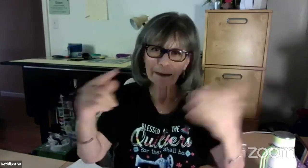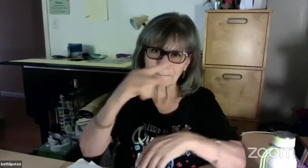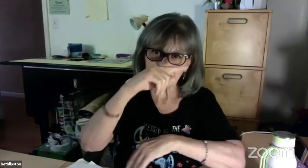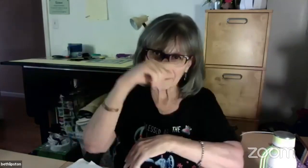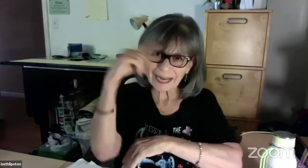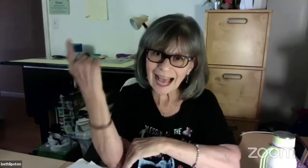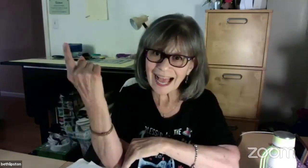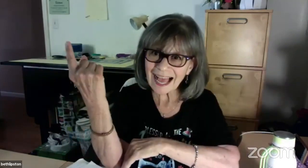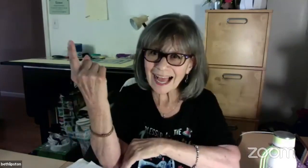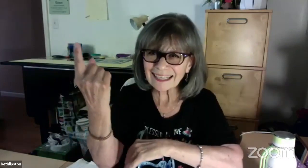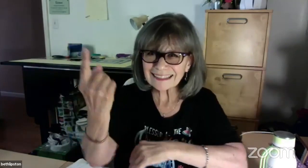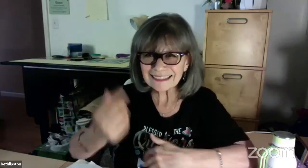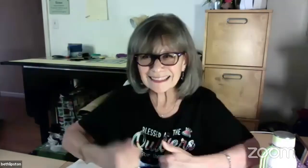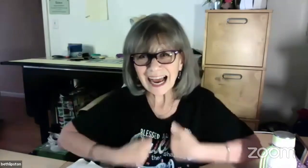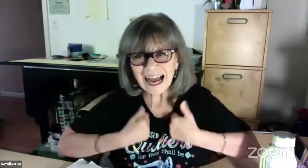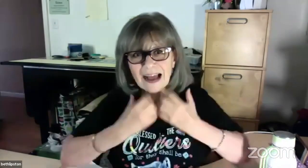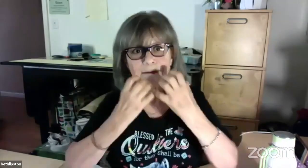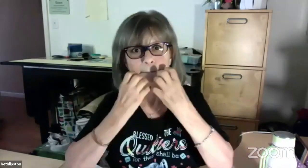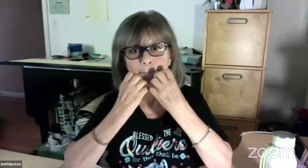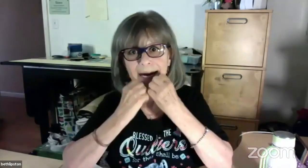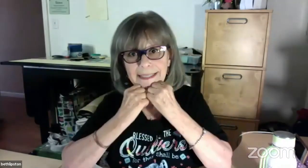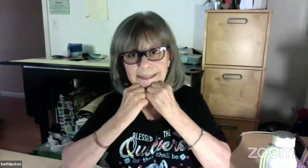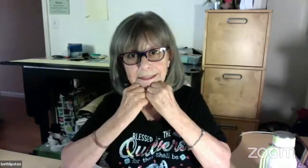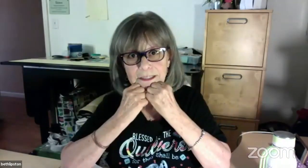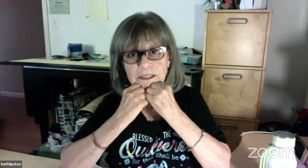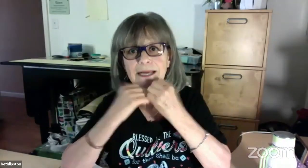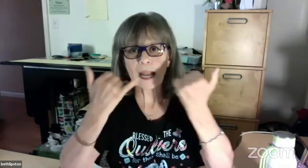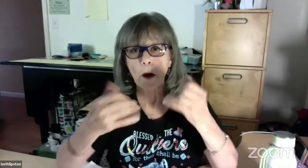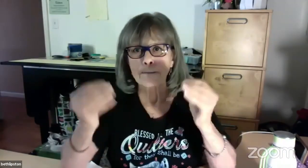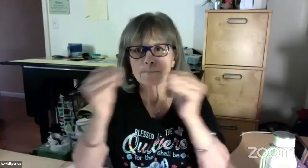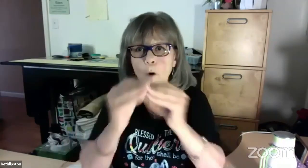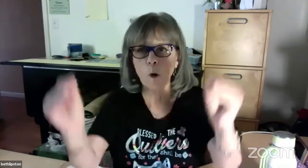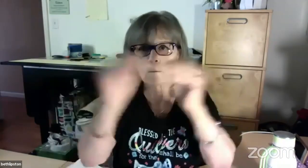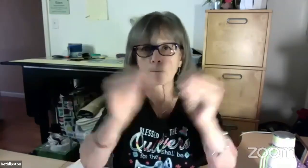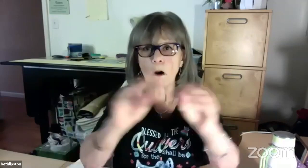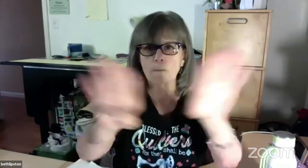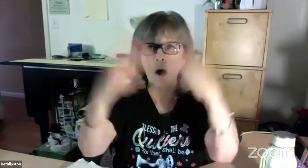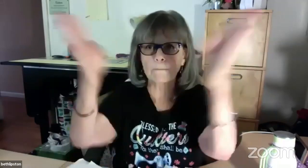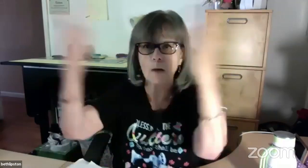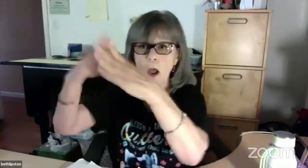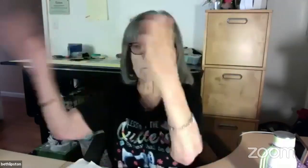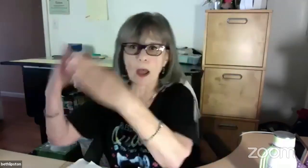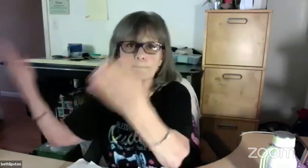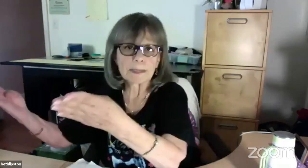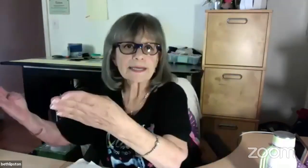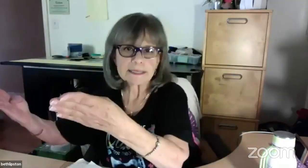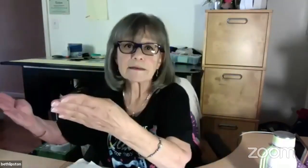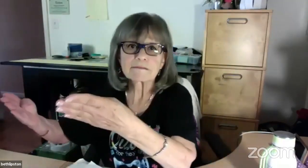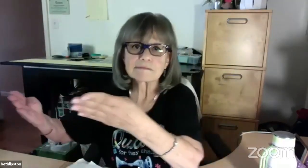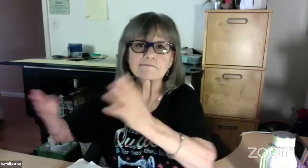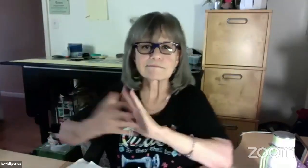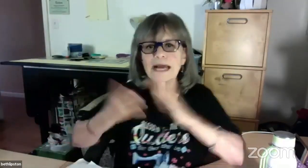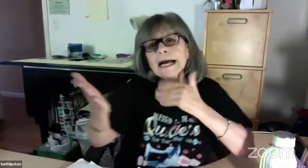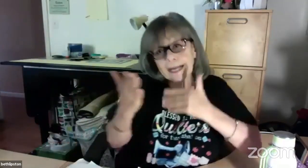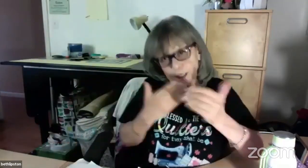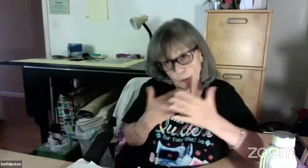growing as we look to ensure that Black lives matter, that lives